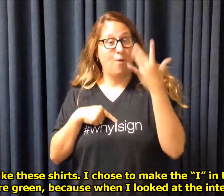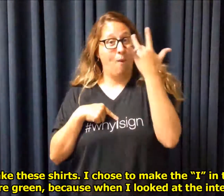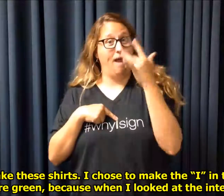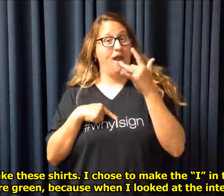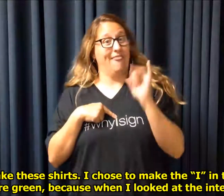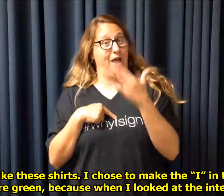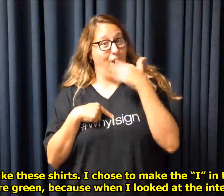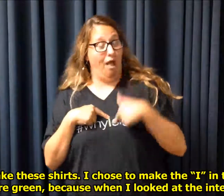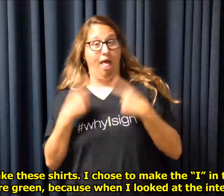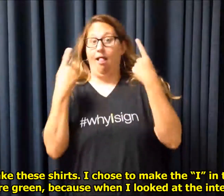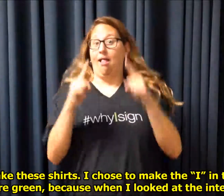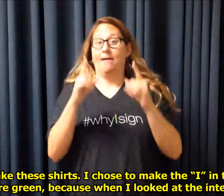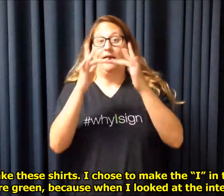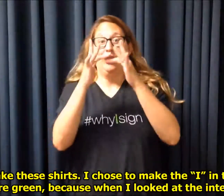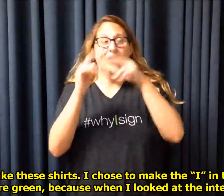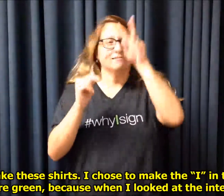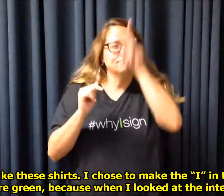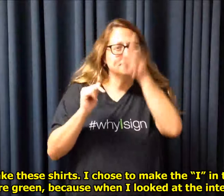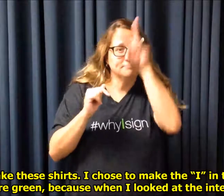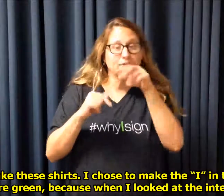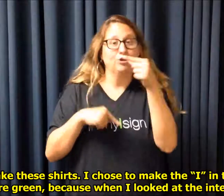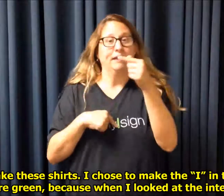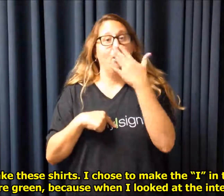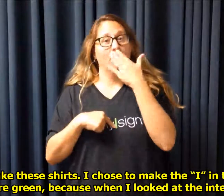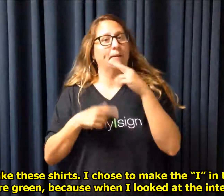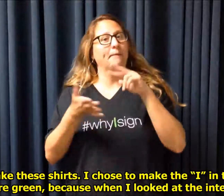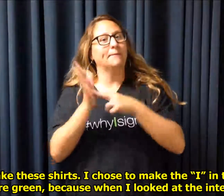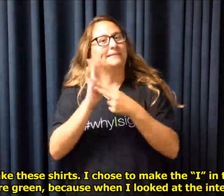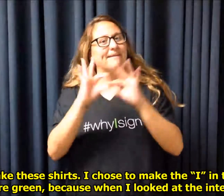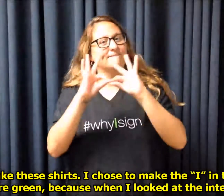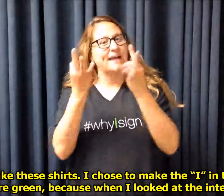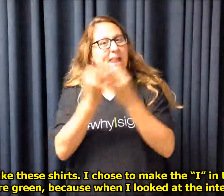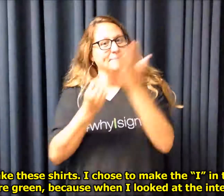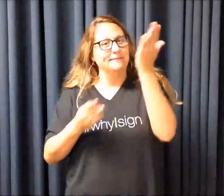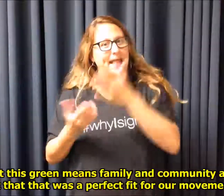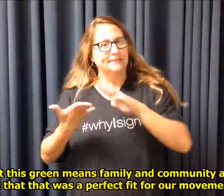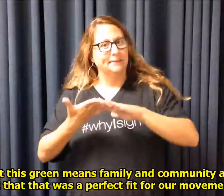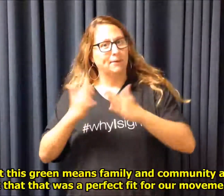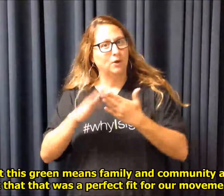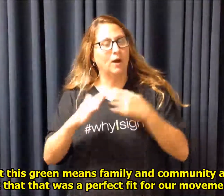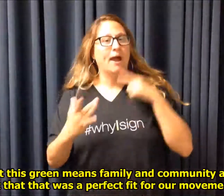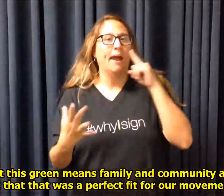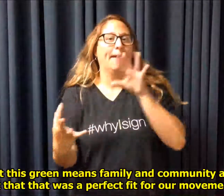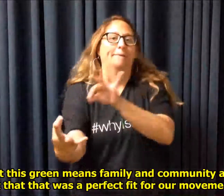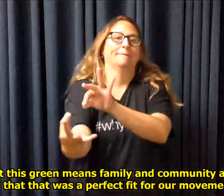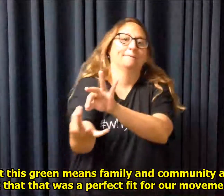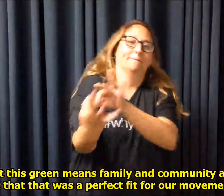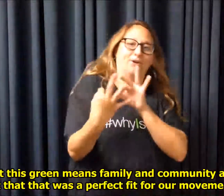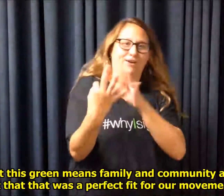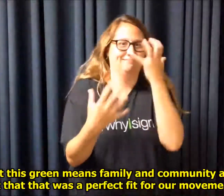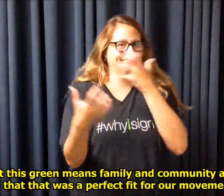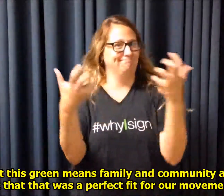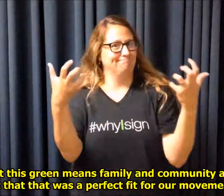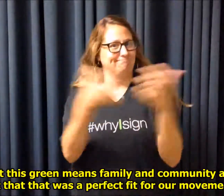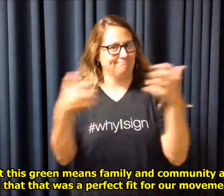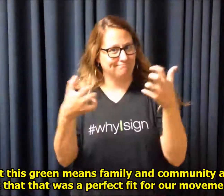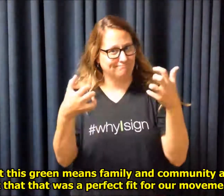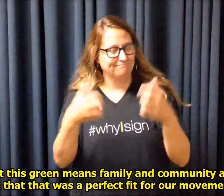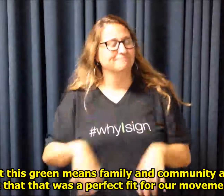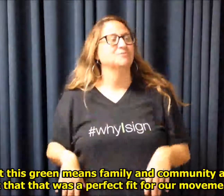I chose to make the I in the middle here green because when I looked at the internet, I saw that this green means family and